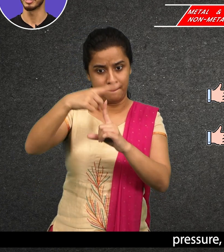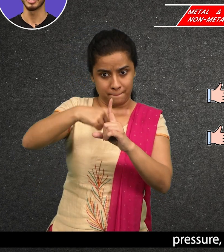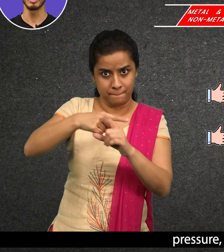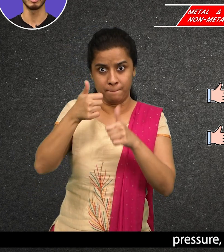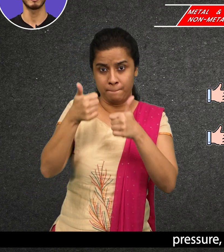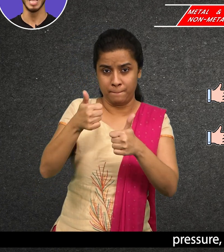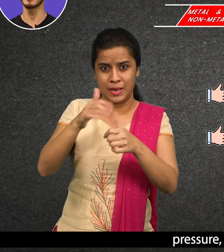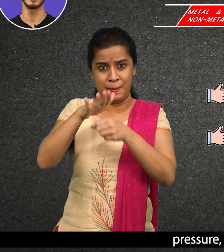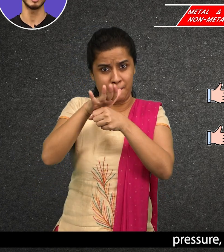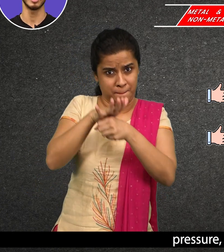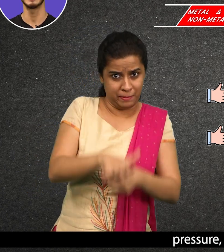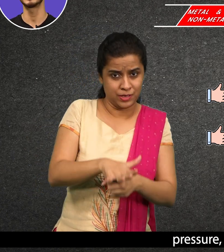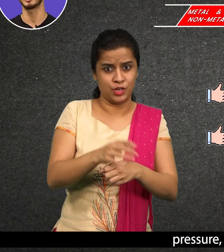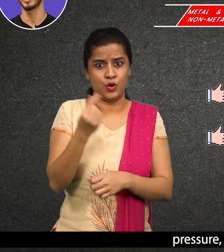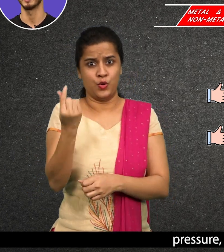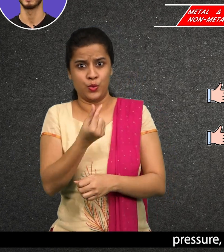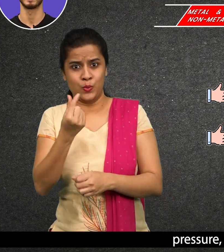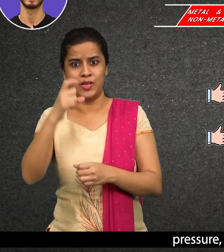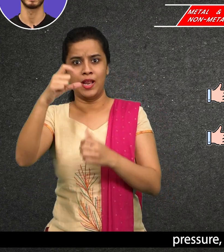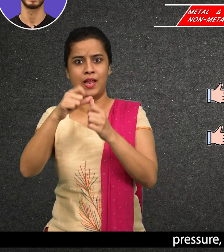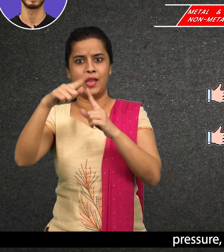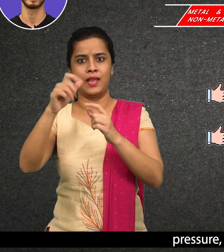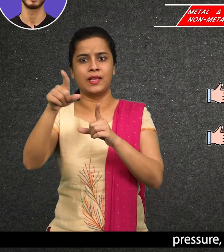pressure, use of catalyst, etc.